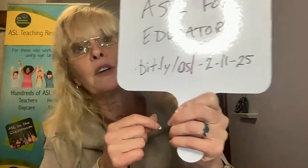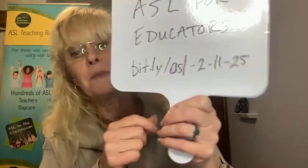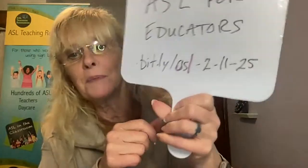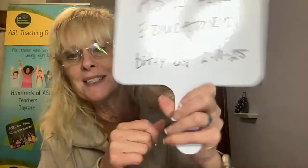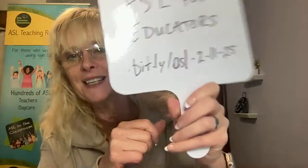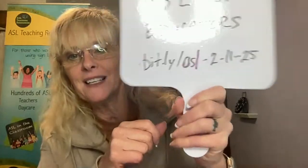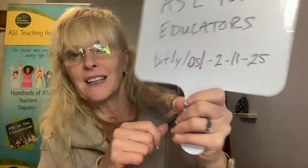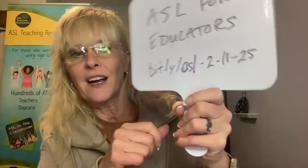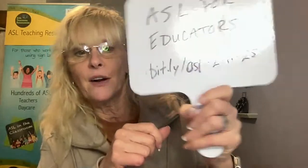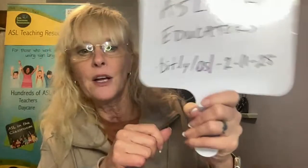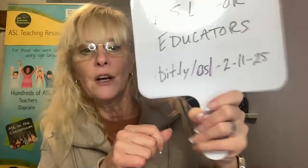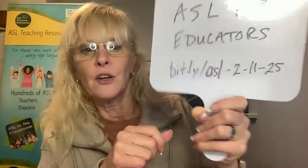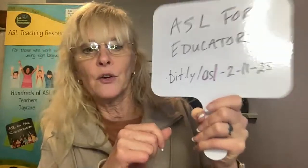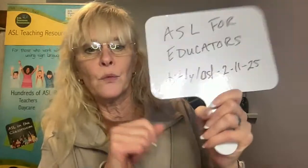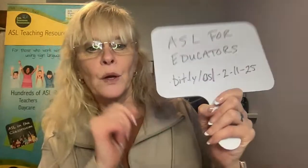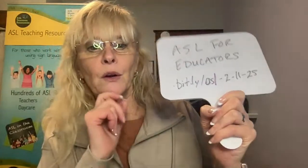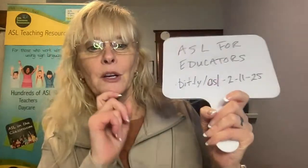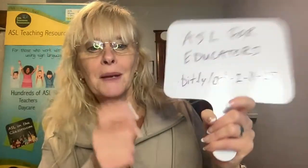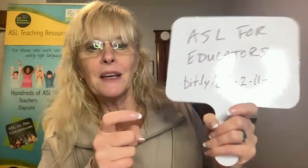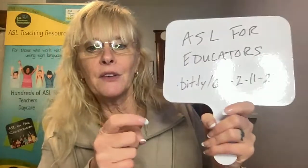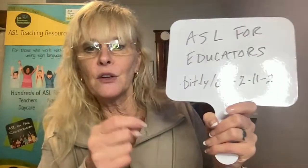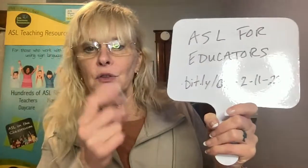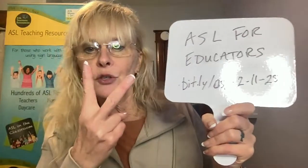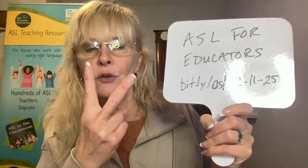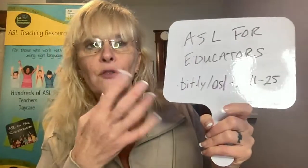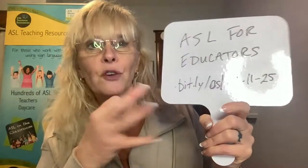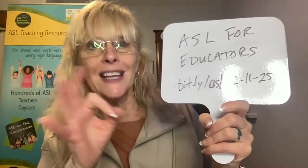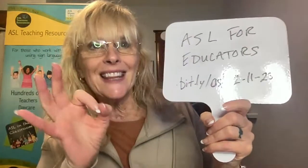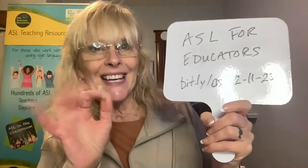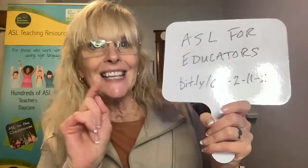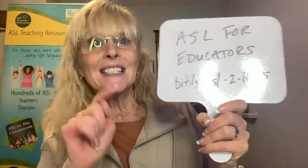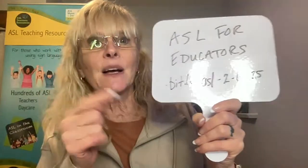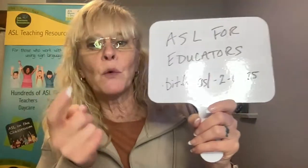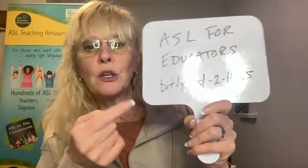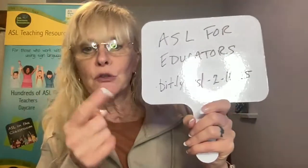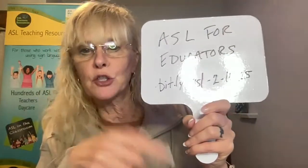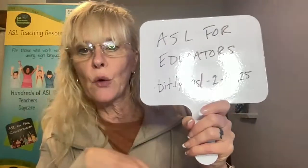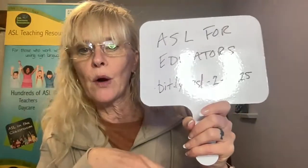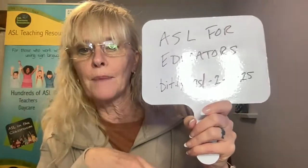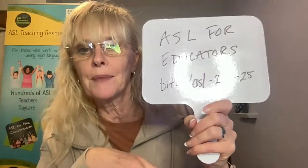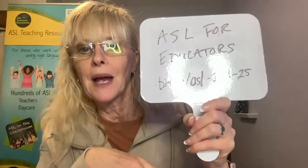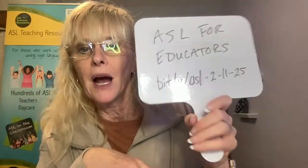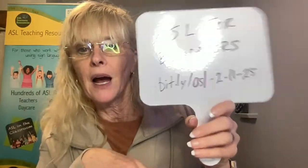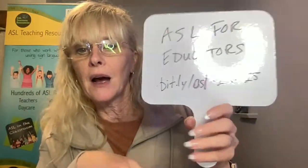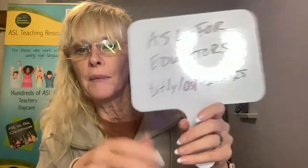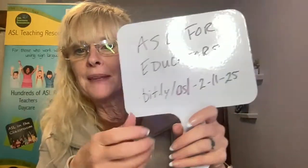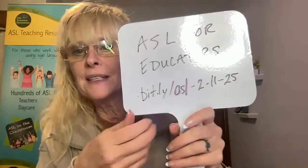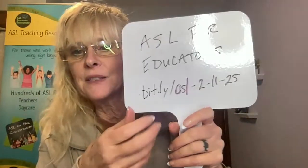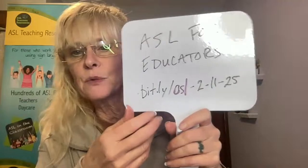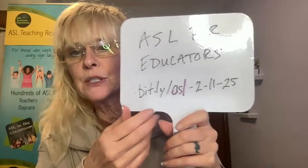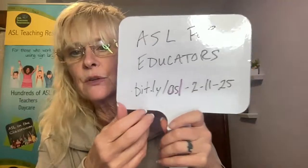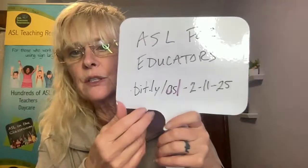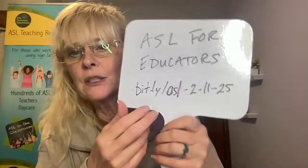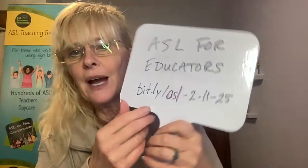be presenting there. We are going to be giving you 2 free things when you show up. This was going to